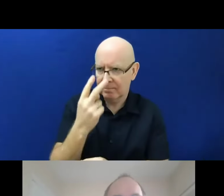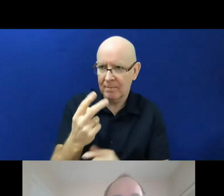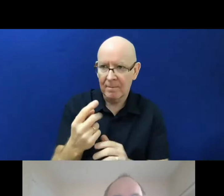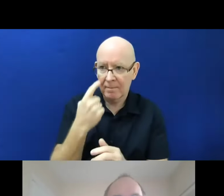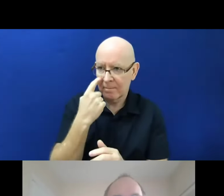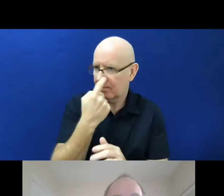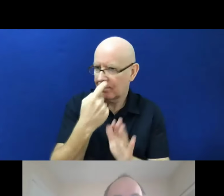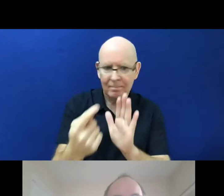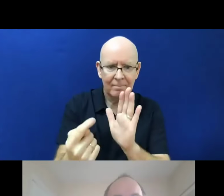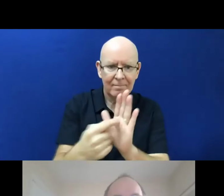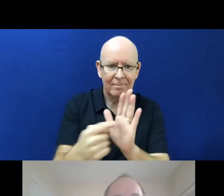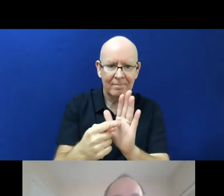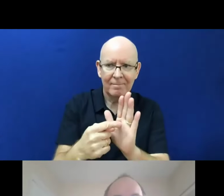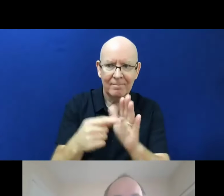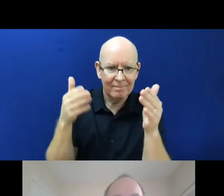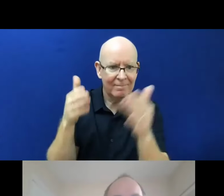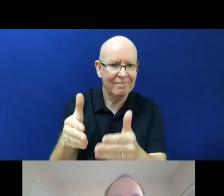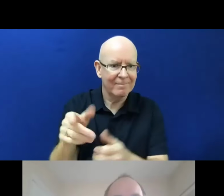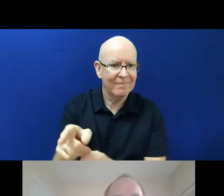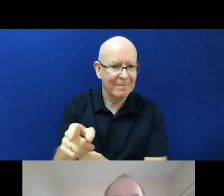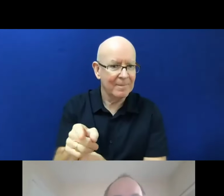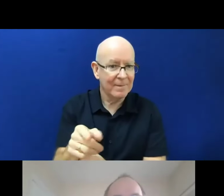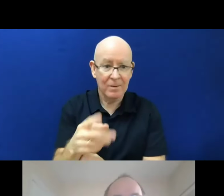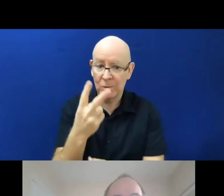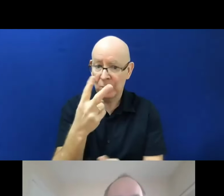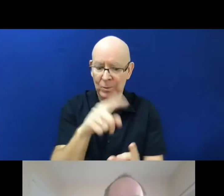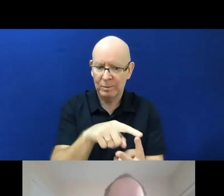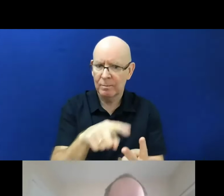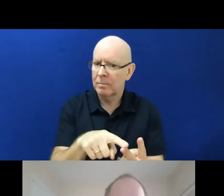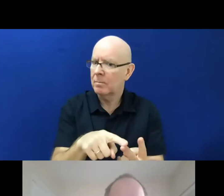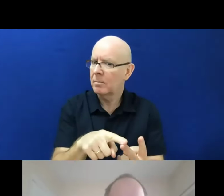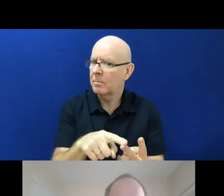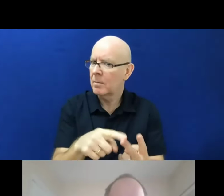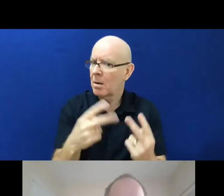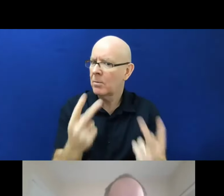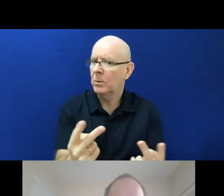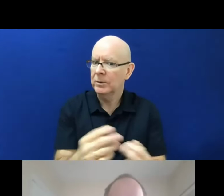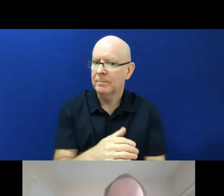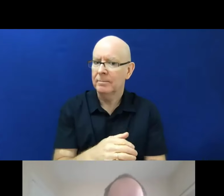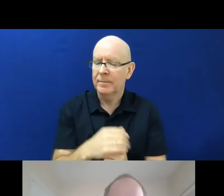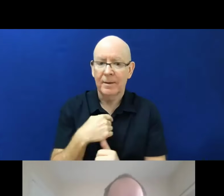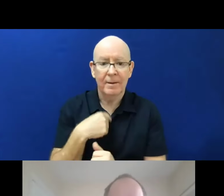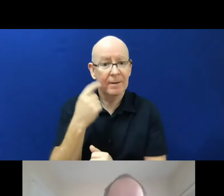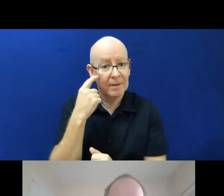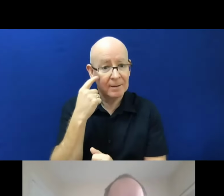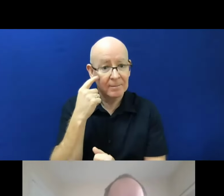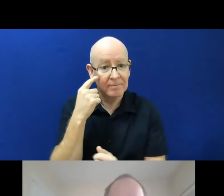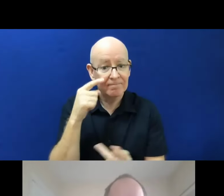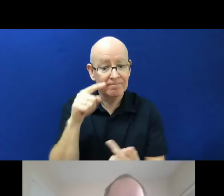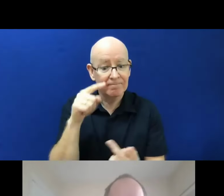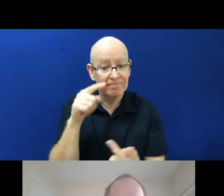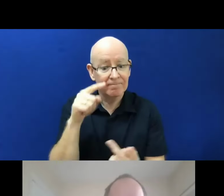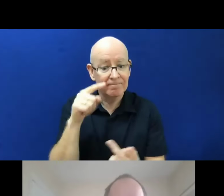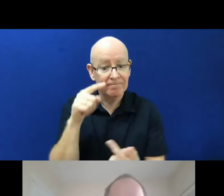unpack a little bit further, because it does actually put a number of questions behind the natures and